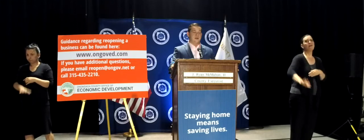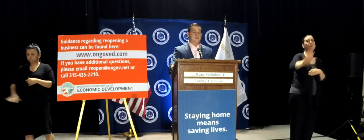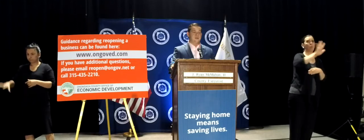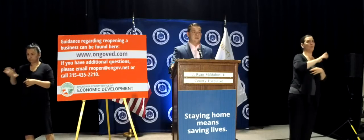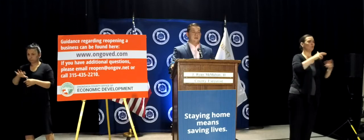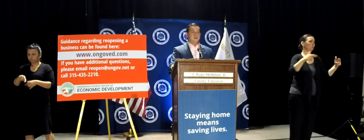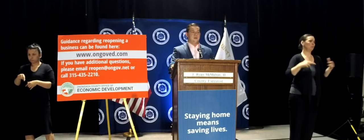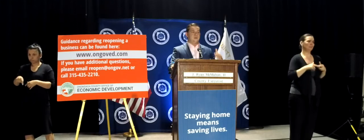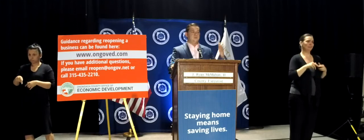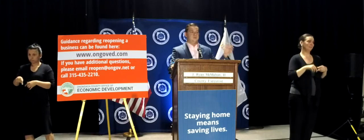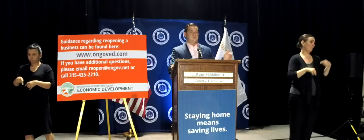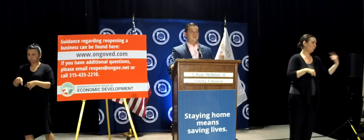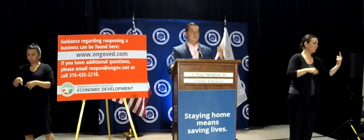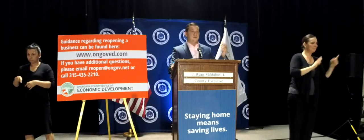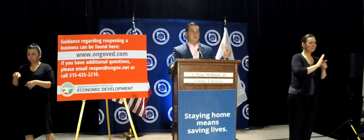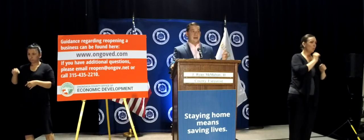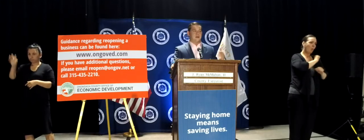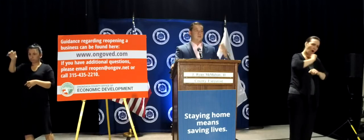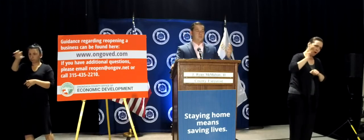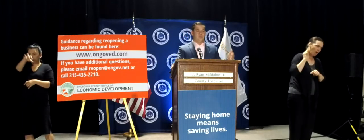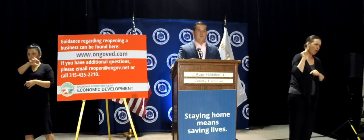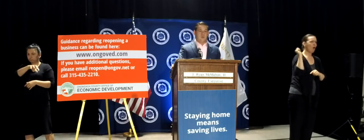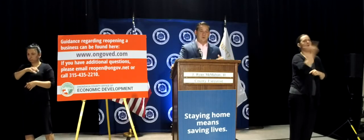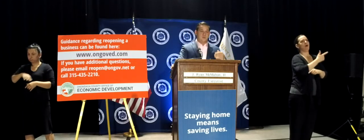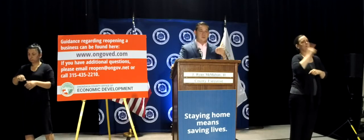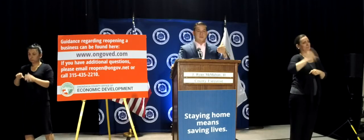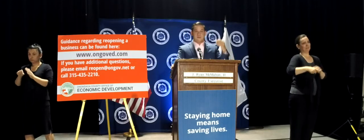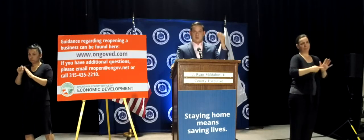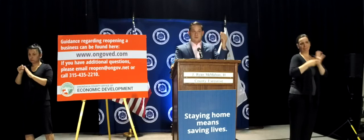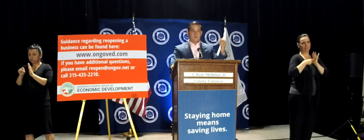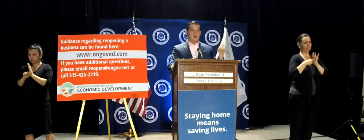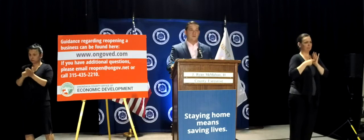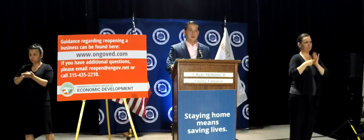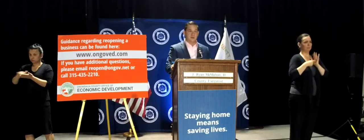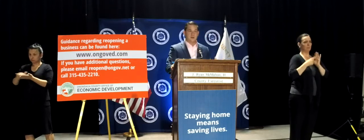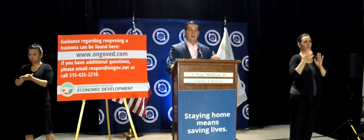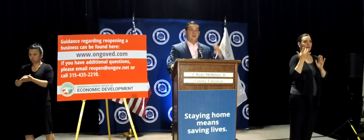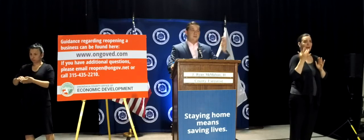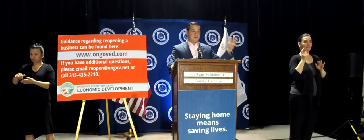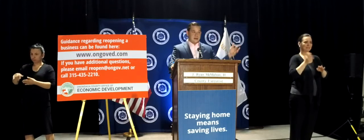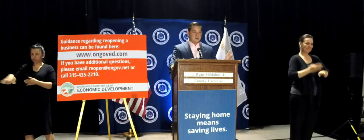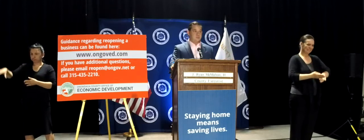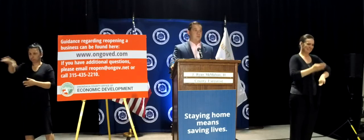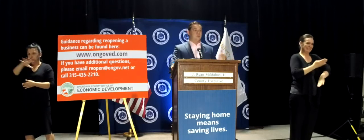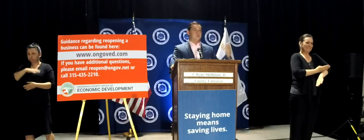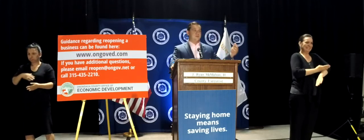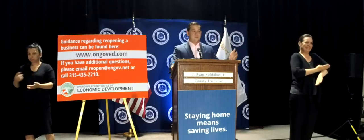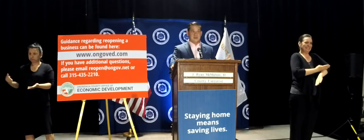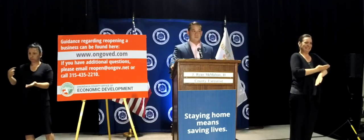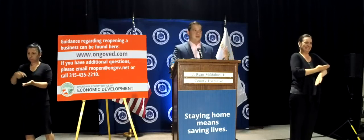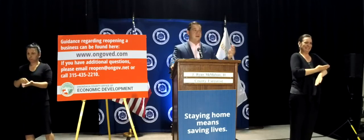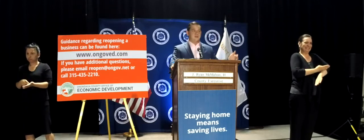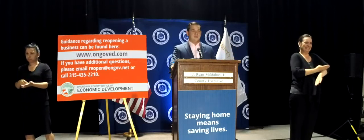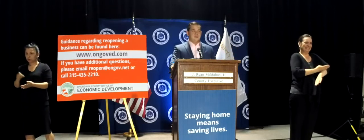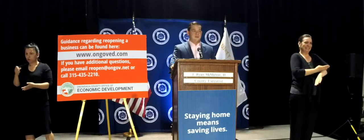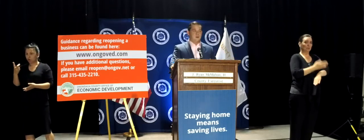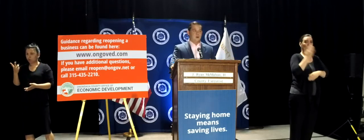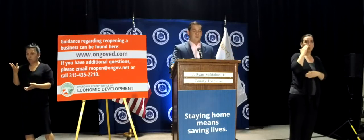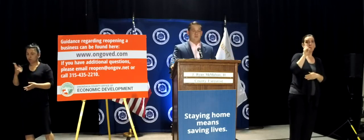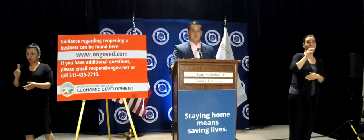14 days, their data has improved. Tony Pacenti talked to Mohawk Valley. Their data has improved. Same